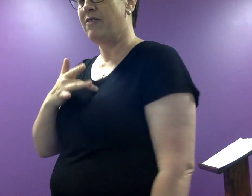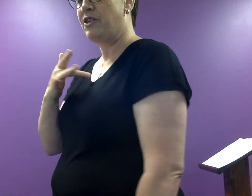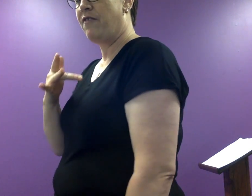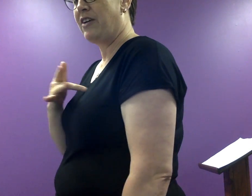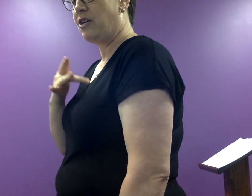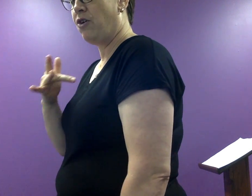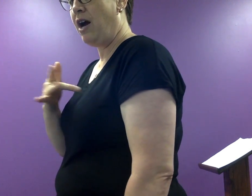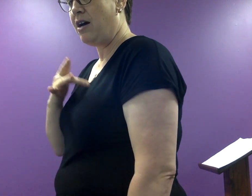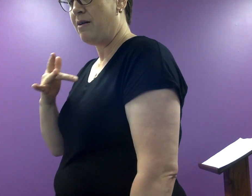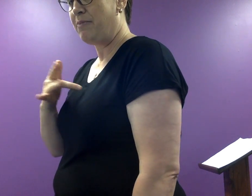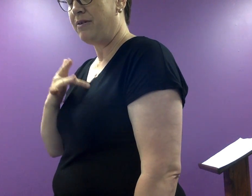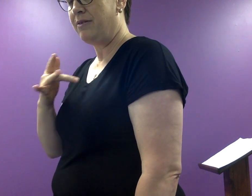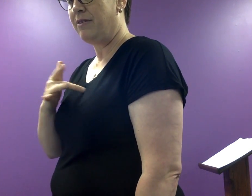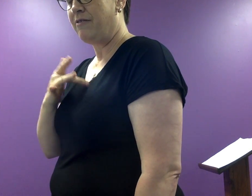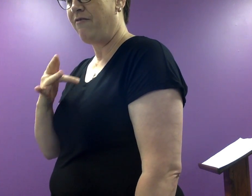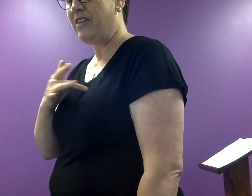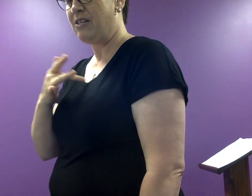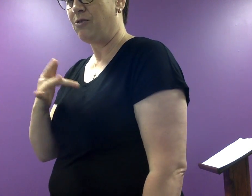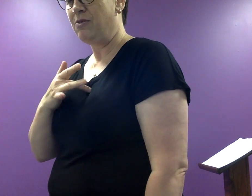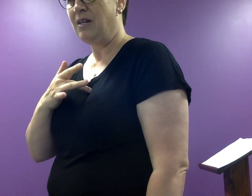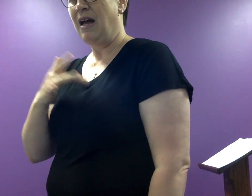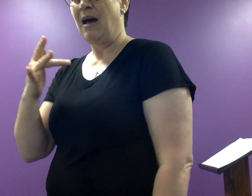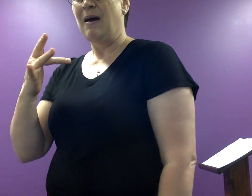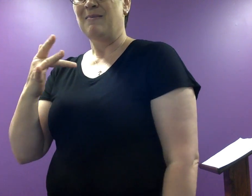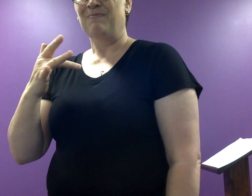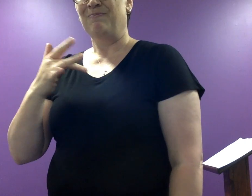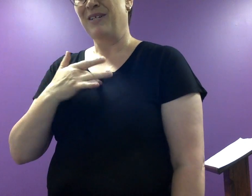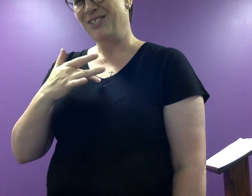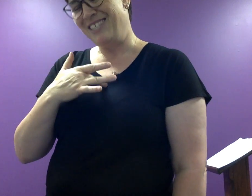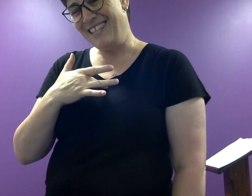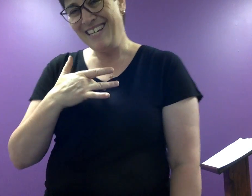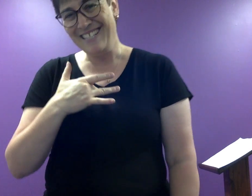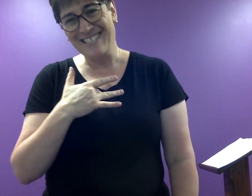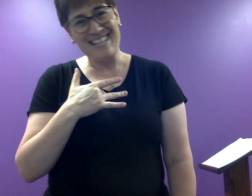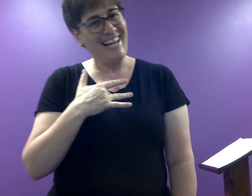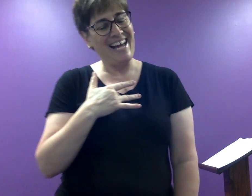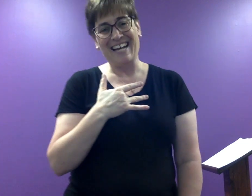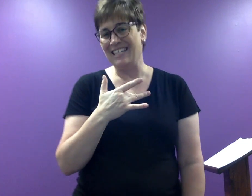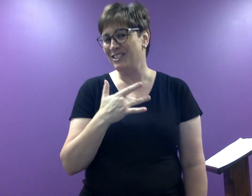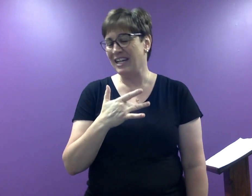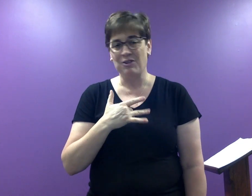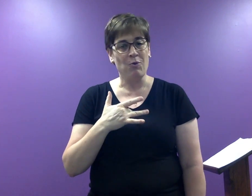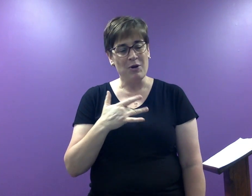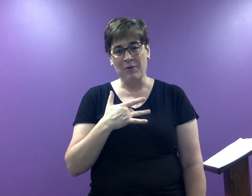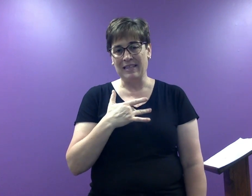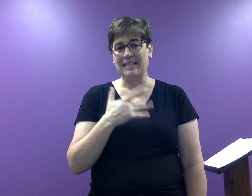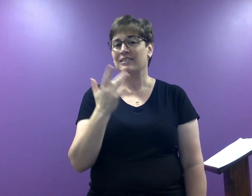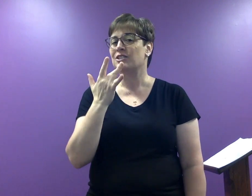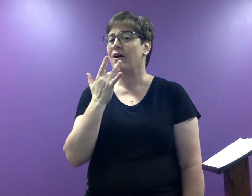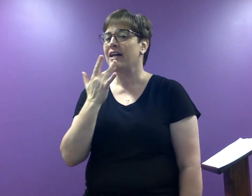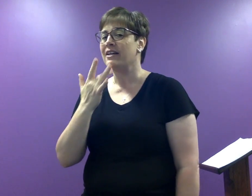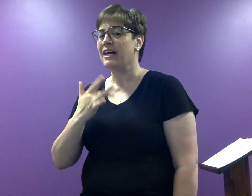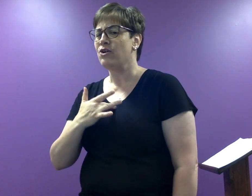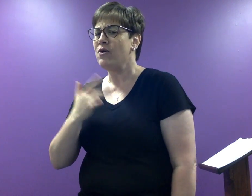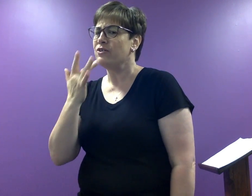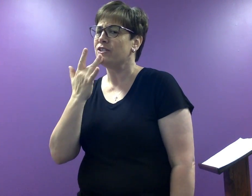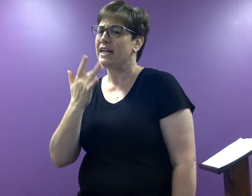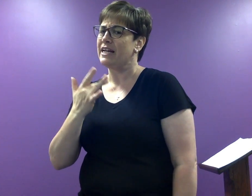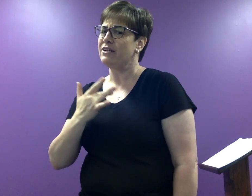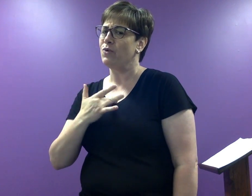your finger up, feel, but just this, I don't know what that is. So I don't understand why